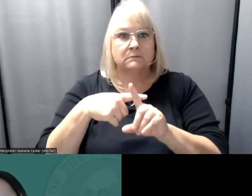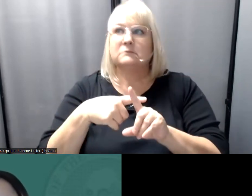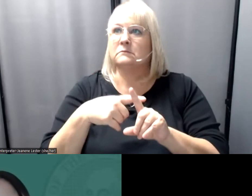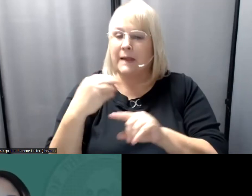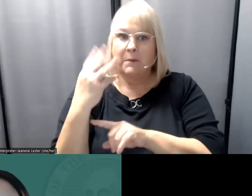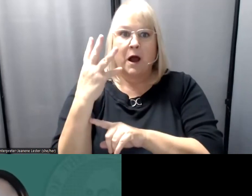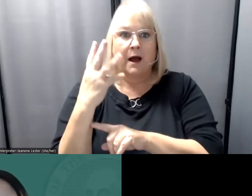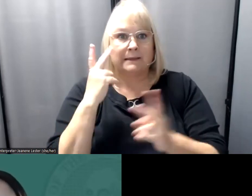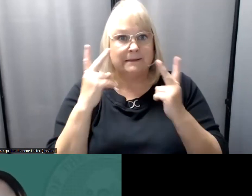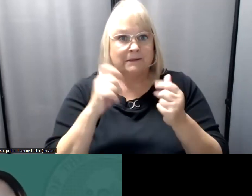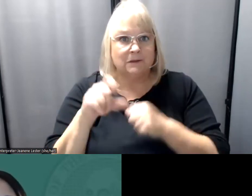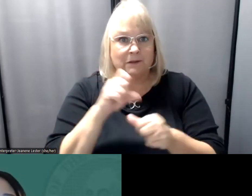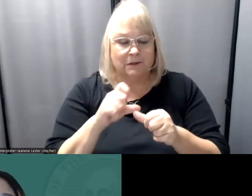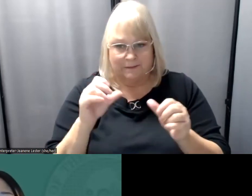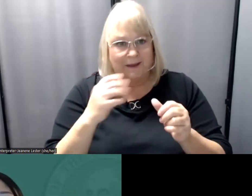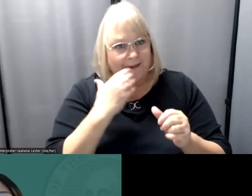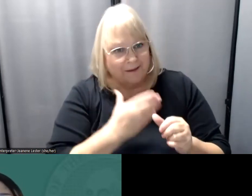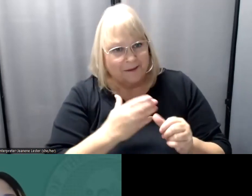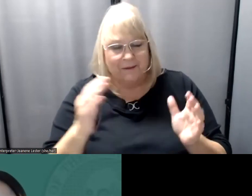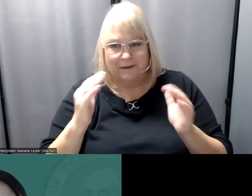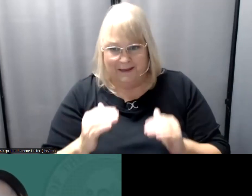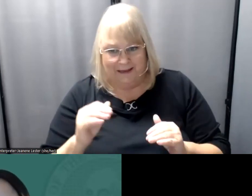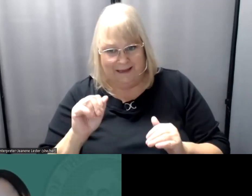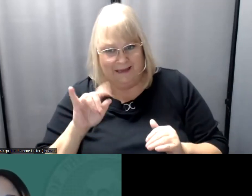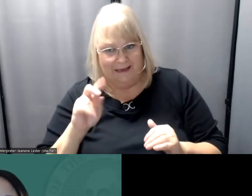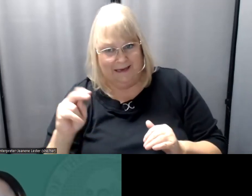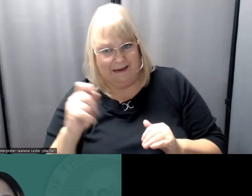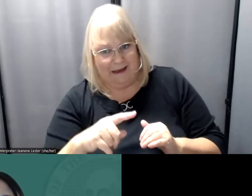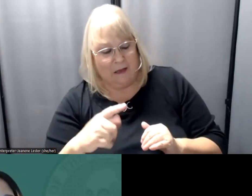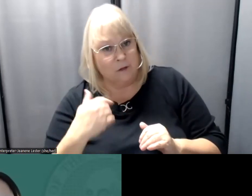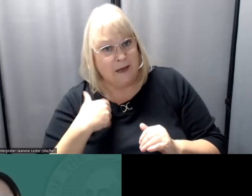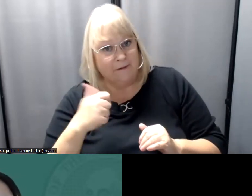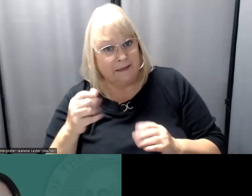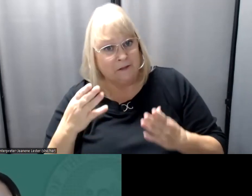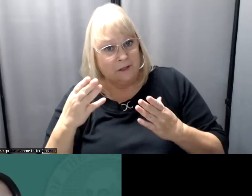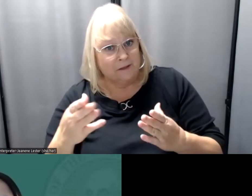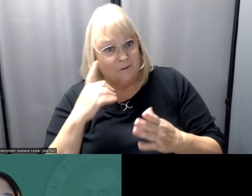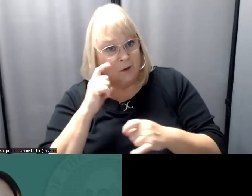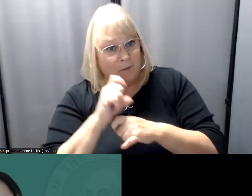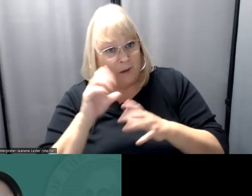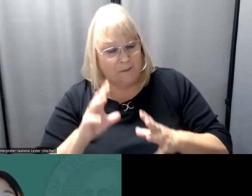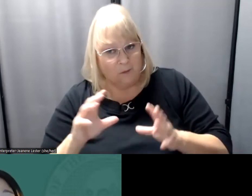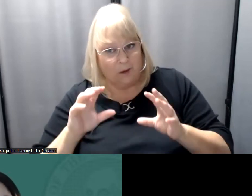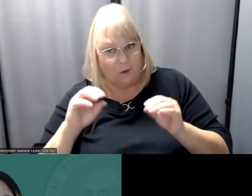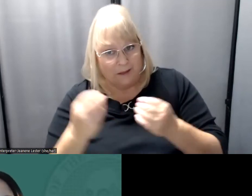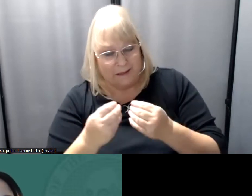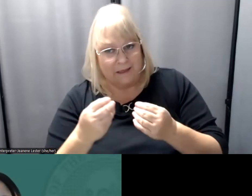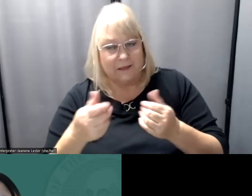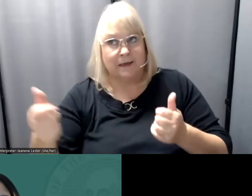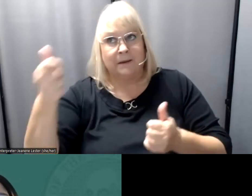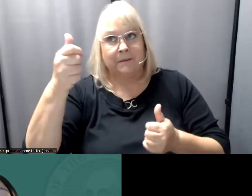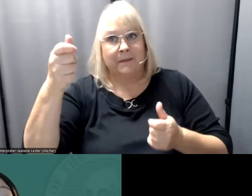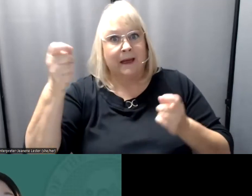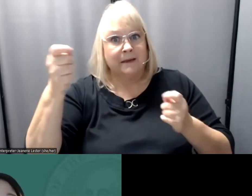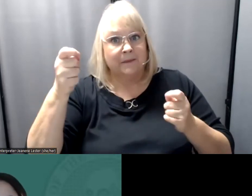you. Aiden asks, do you have any suggestions for an employee where the organization's management's focus is